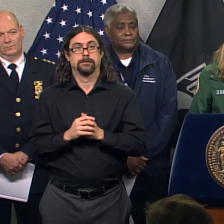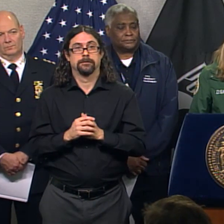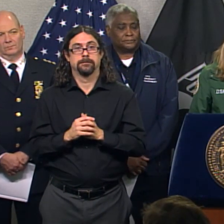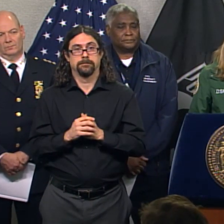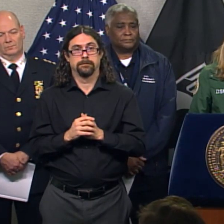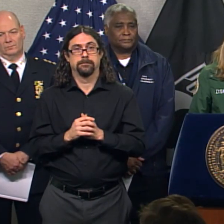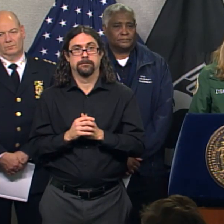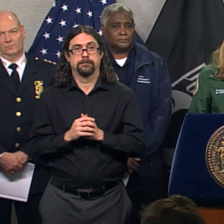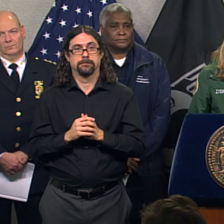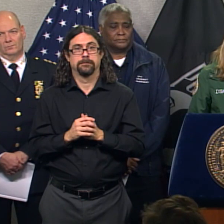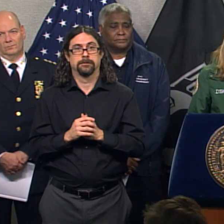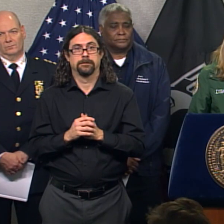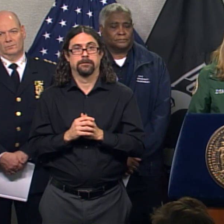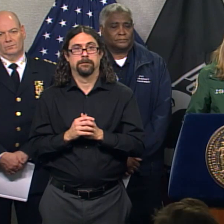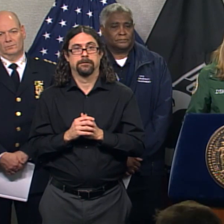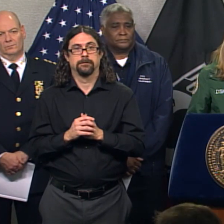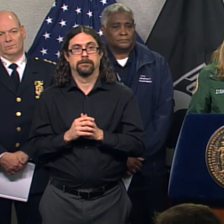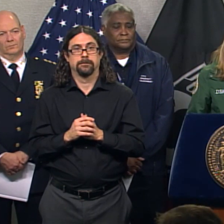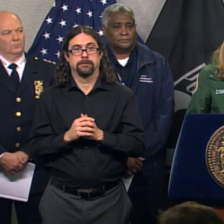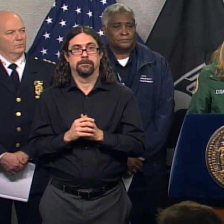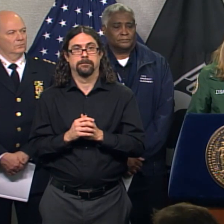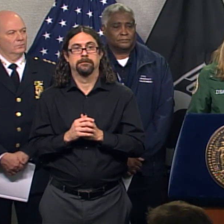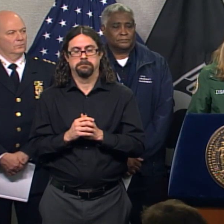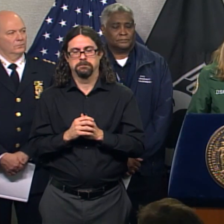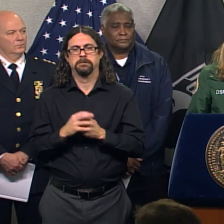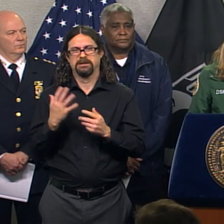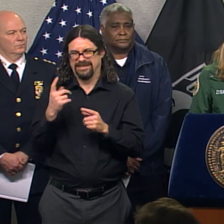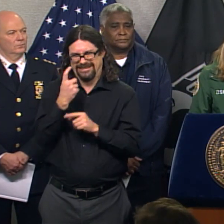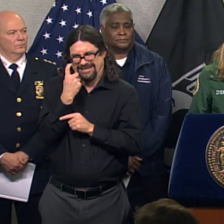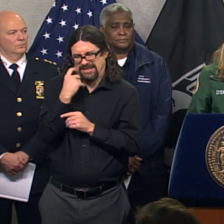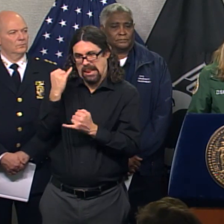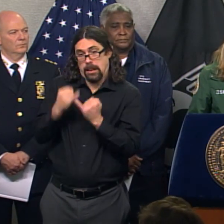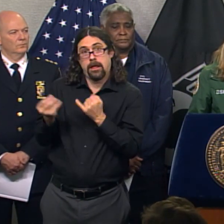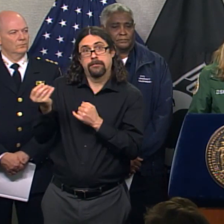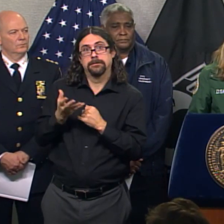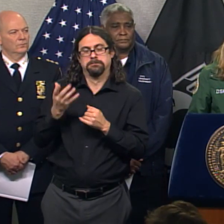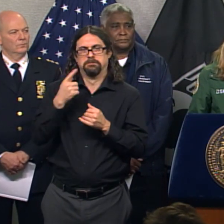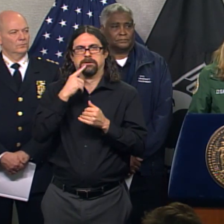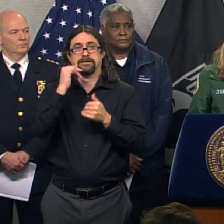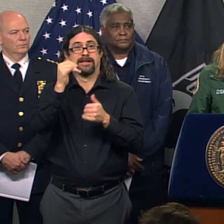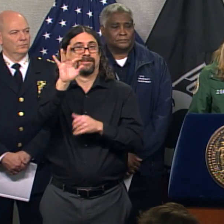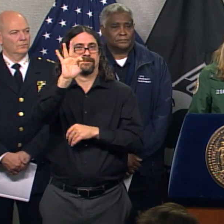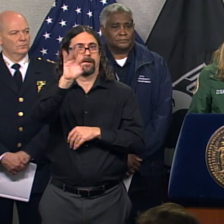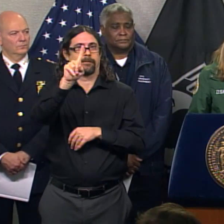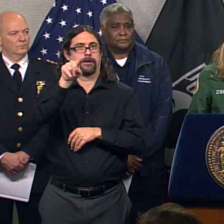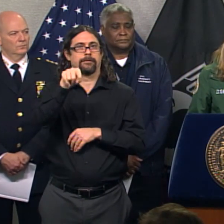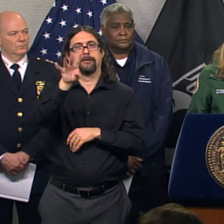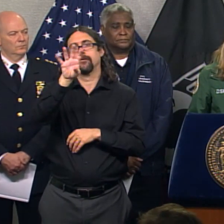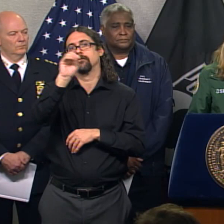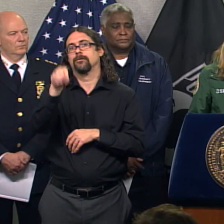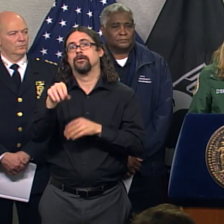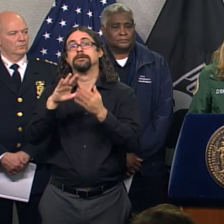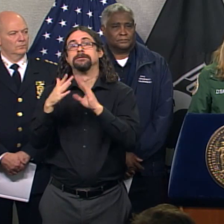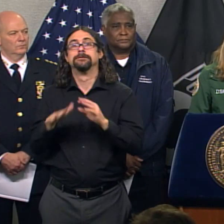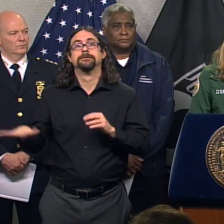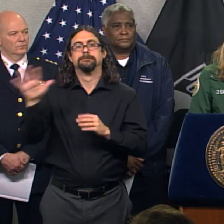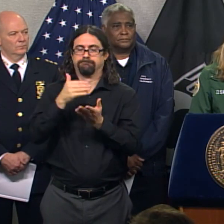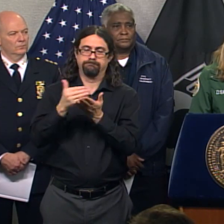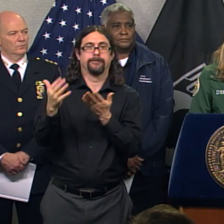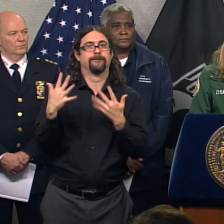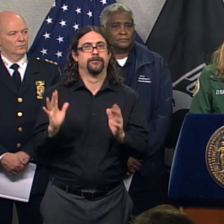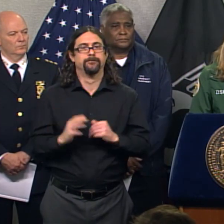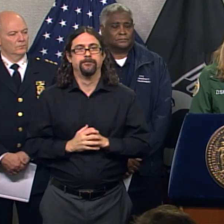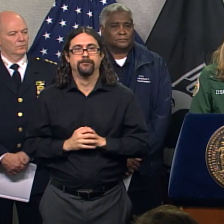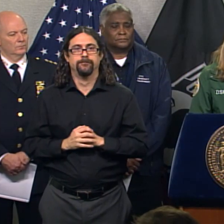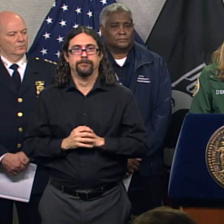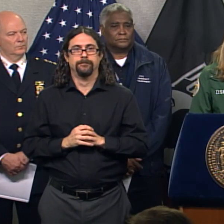91.4%. On the smallest Holster routes for the small equipment, we were in the 80s. But overall, we were